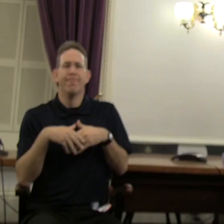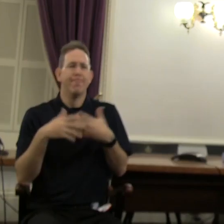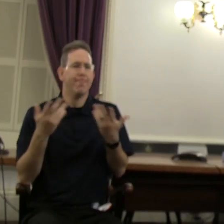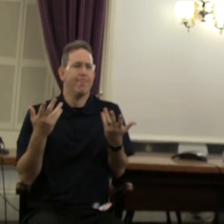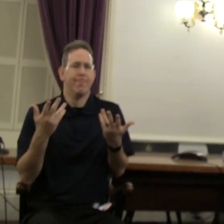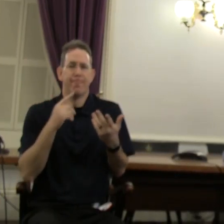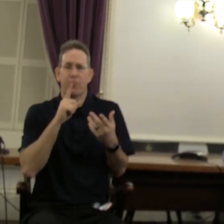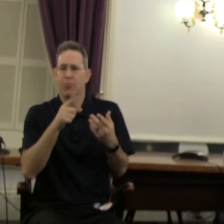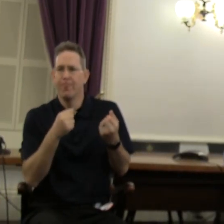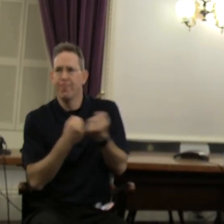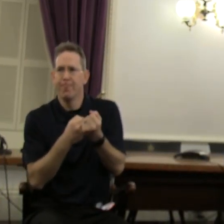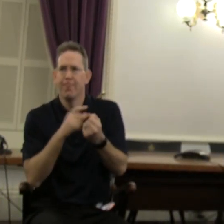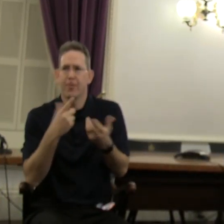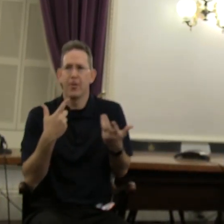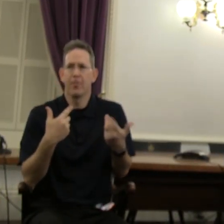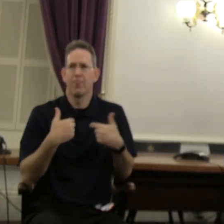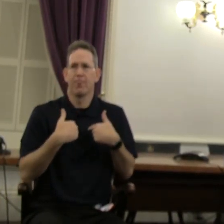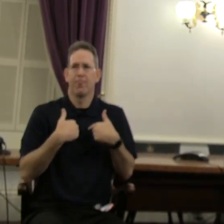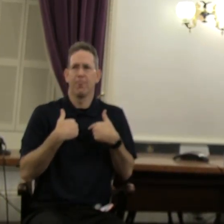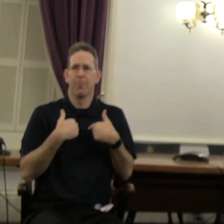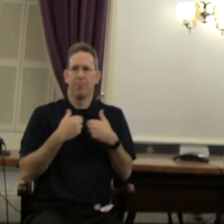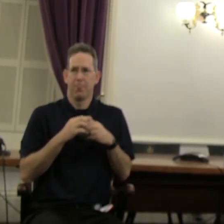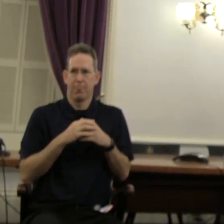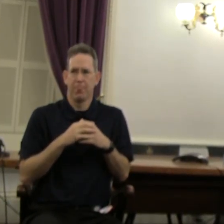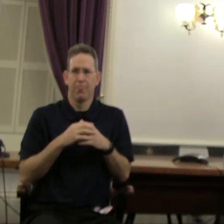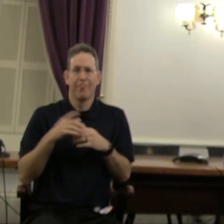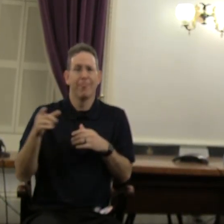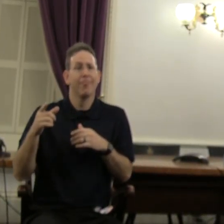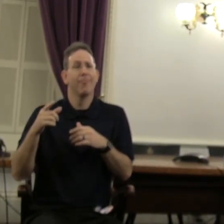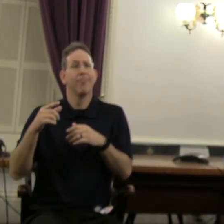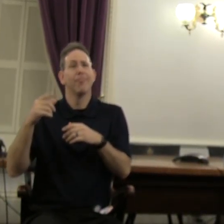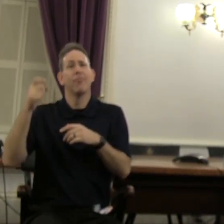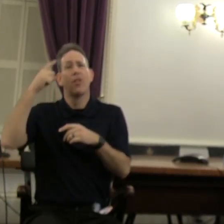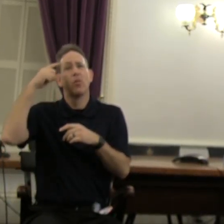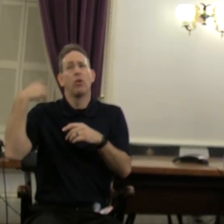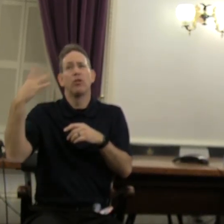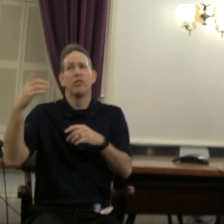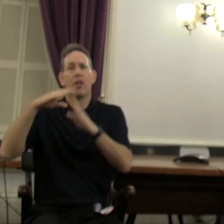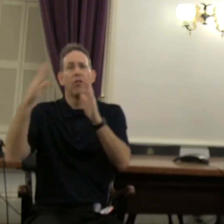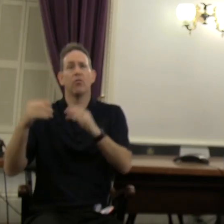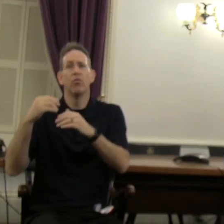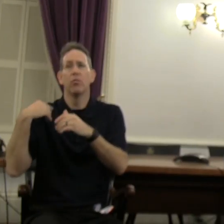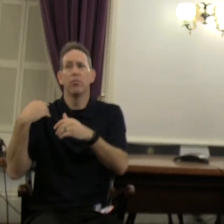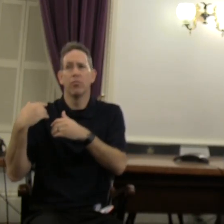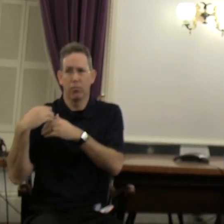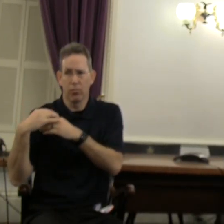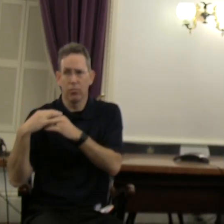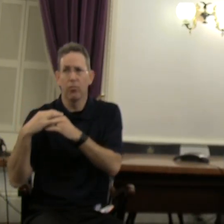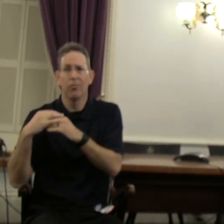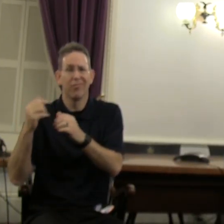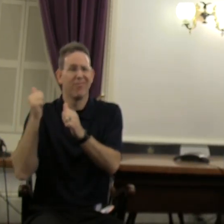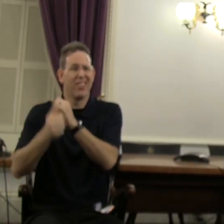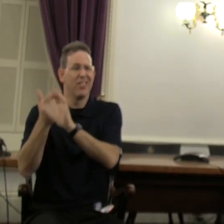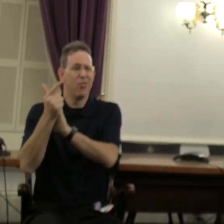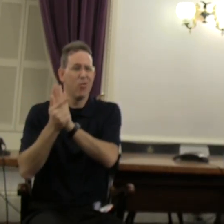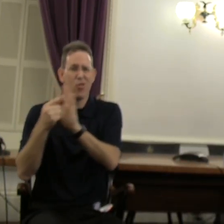his support for the ADA, and the Attorney General was less than middle in how he would do as far as protecting those